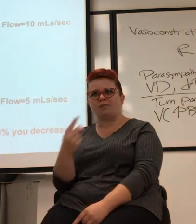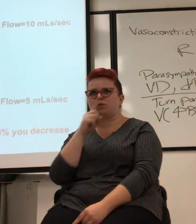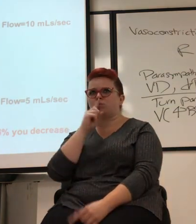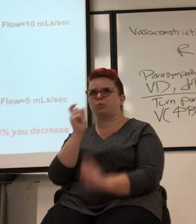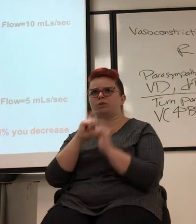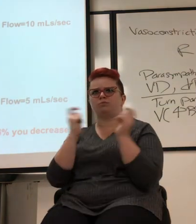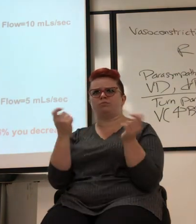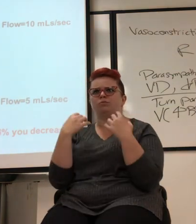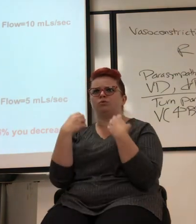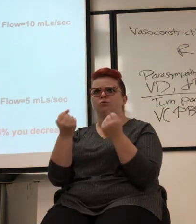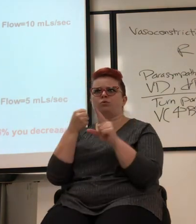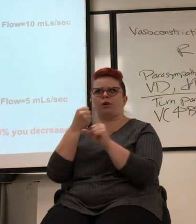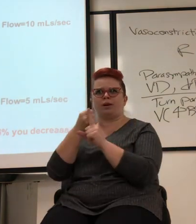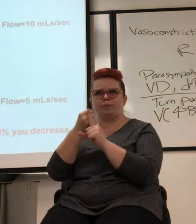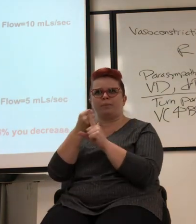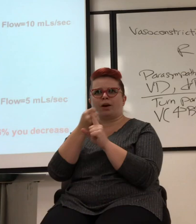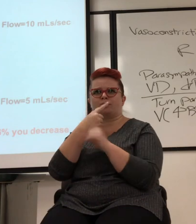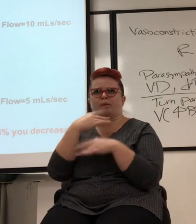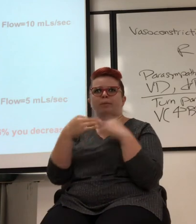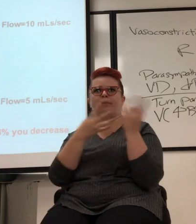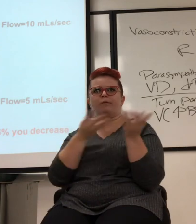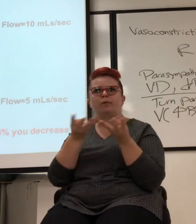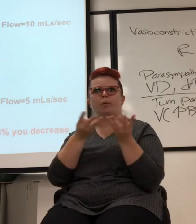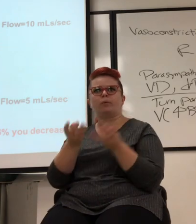effect on blood flow.